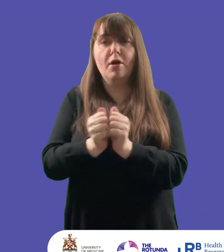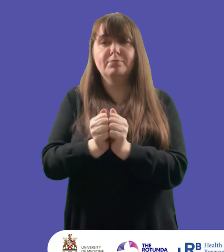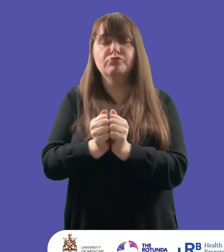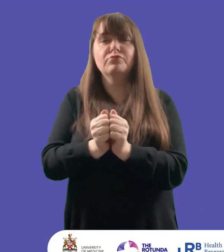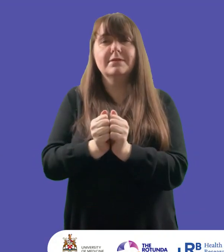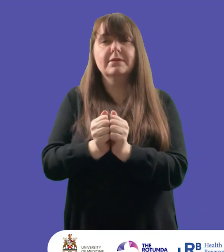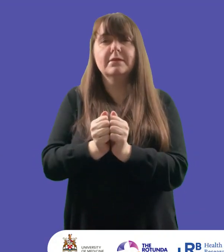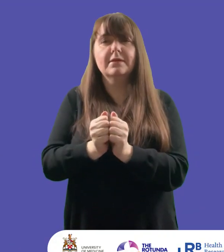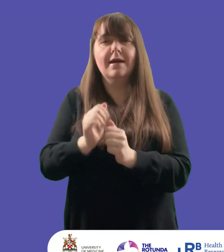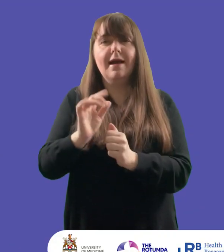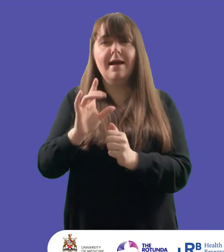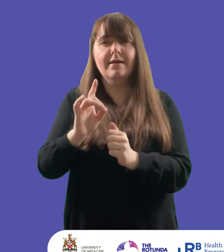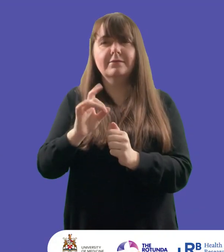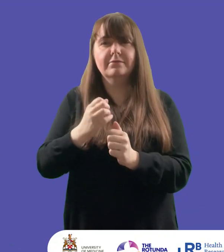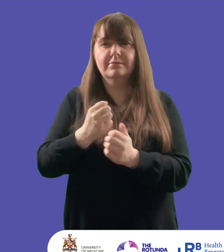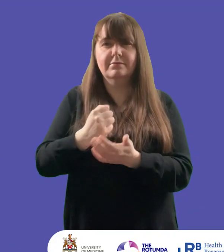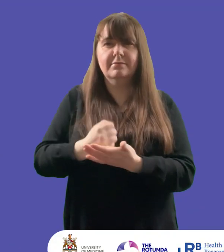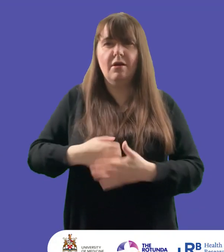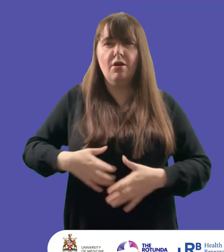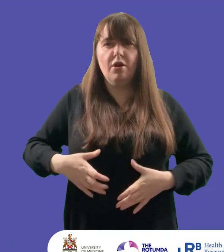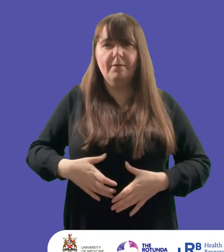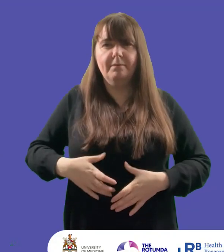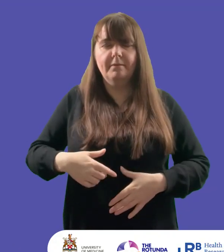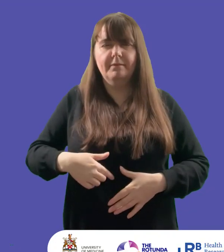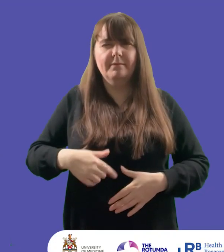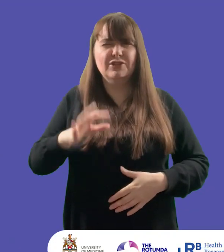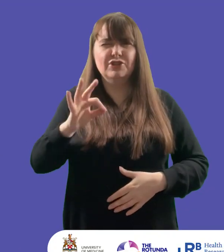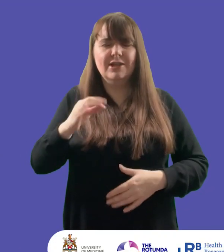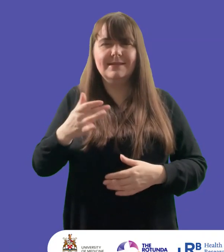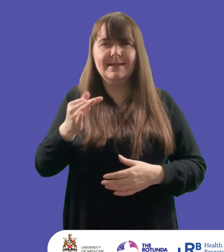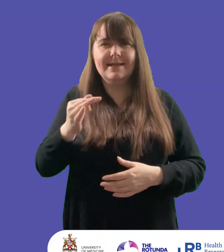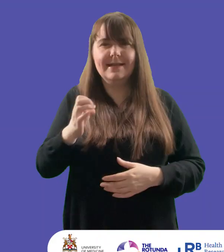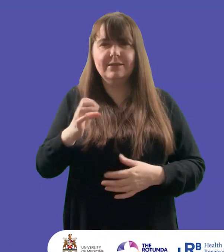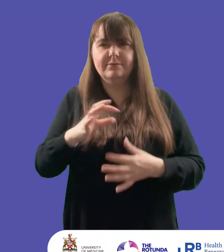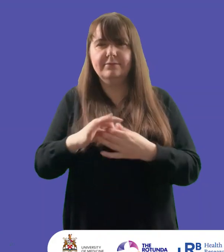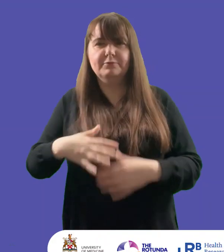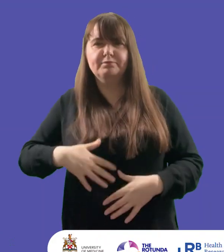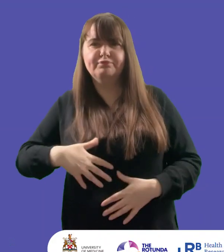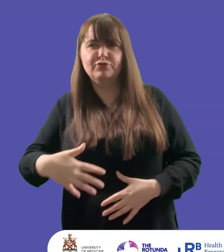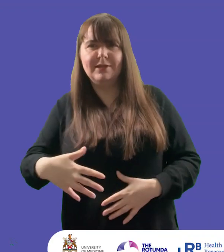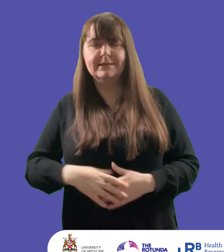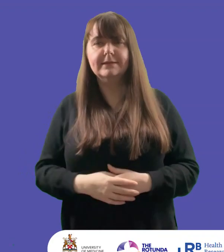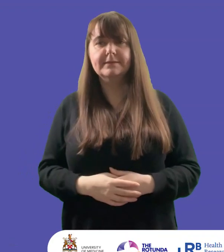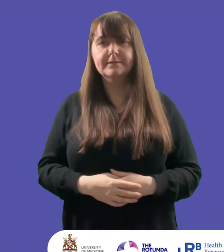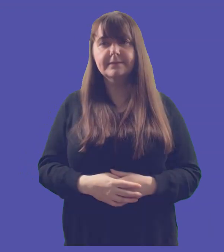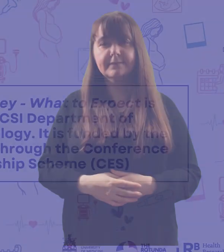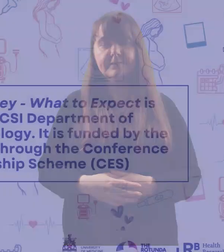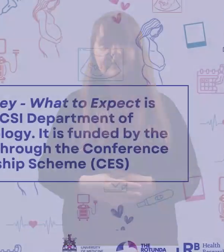appropriate crown rump length, which is the gestational age of your pregnancy.